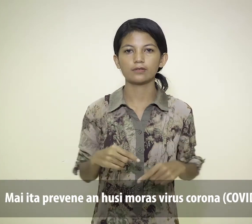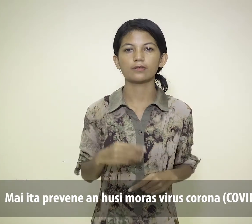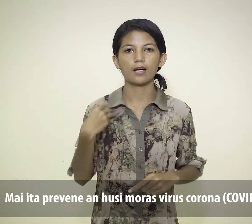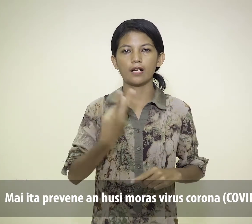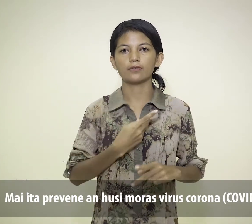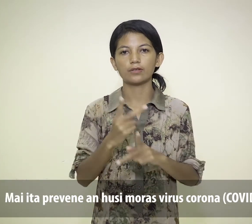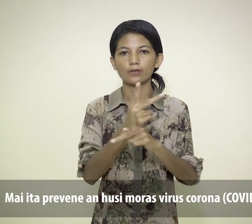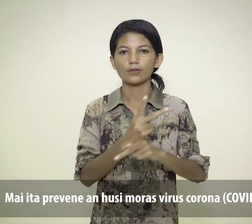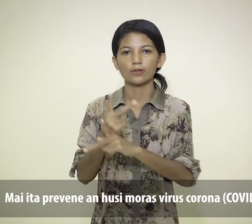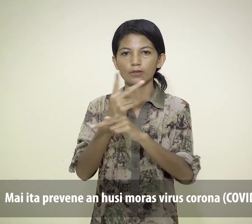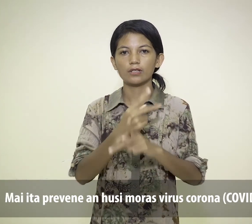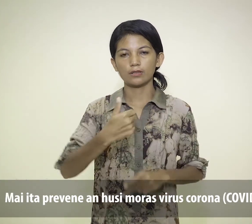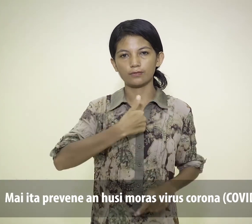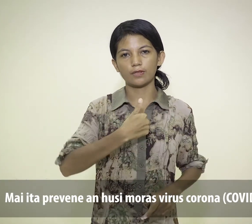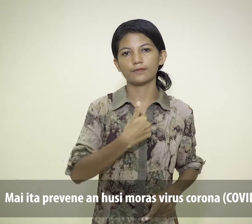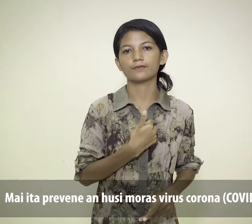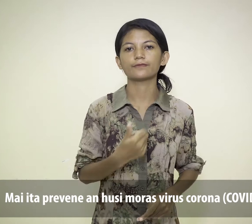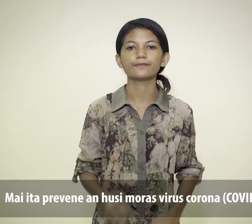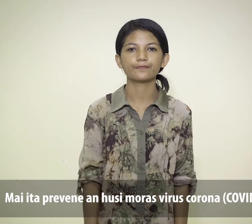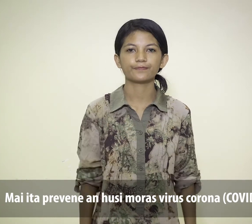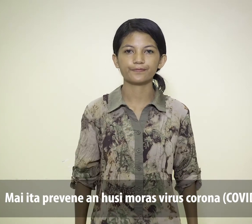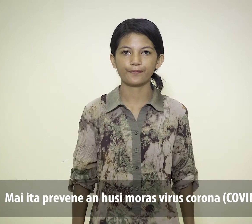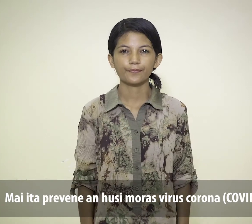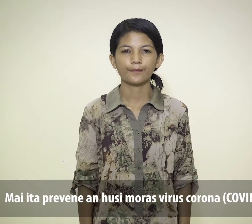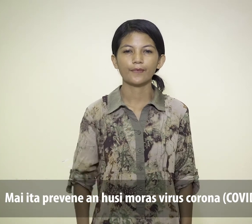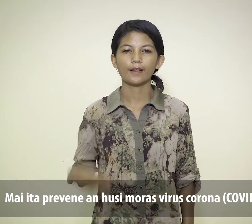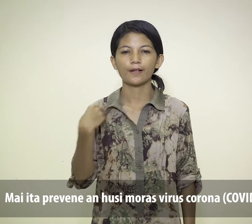an husi moras vírus corona, COVID sanulo recensia.